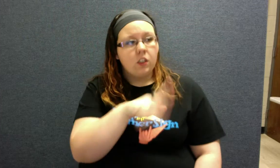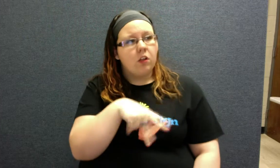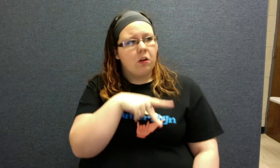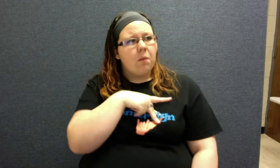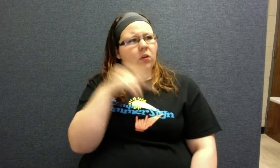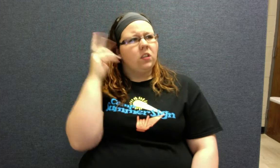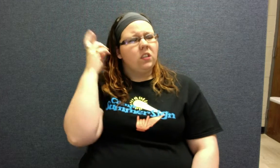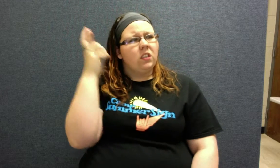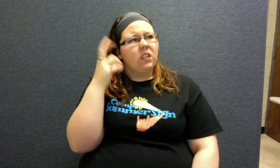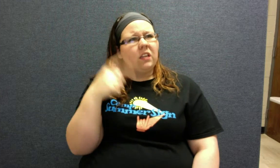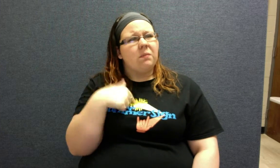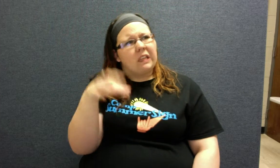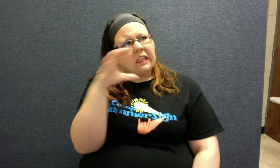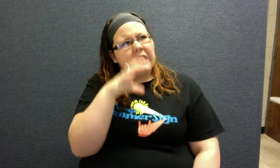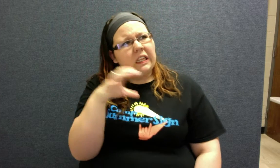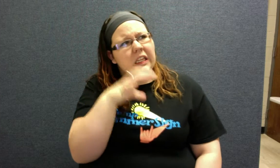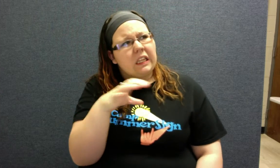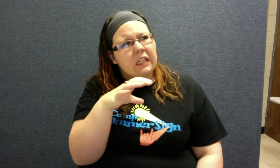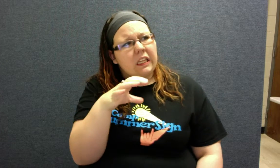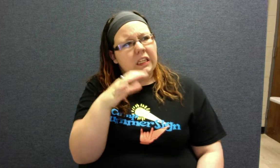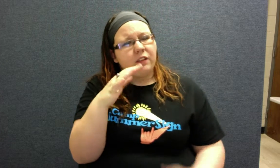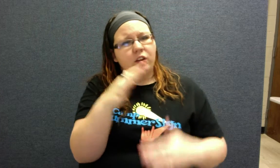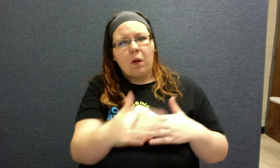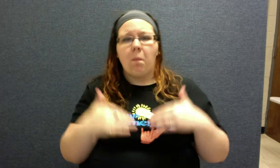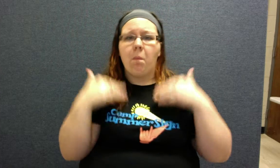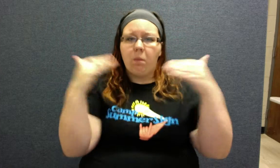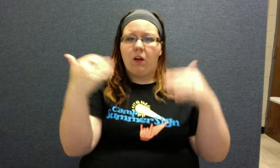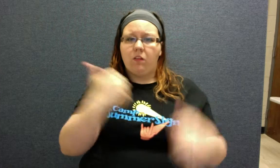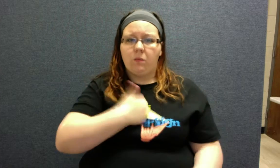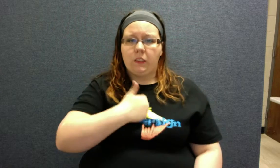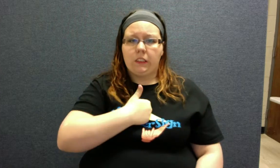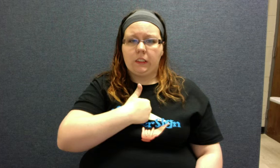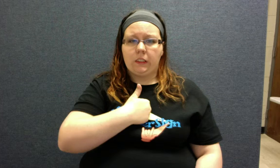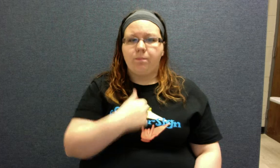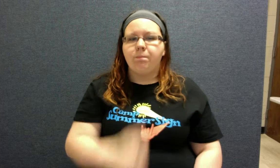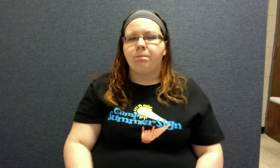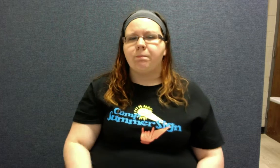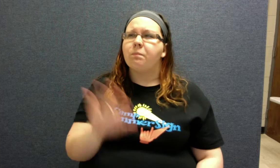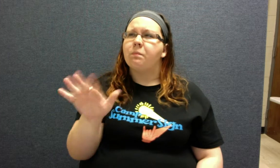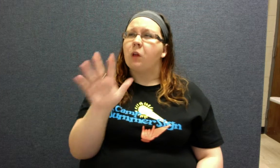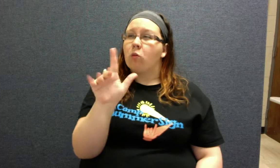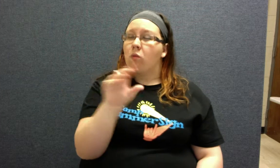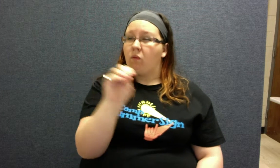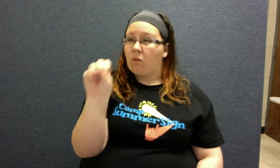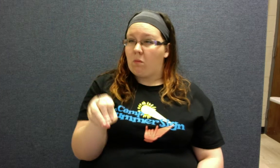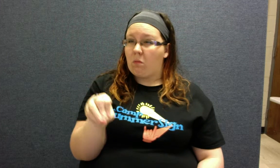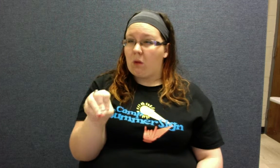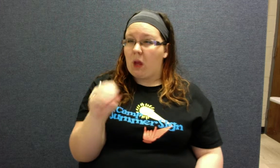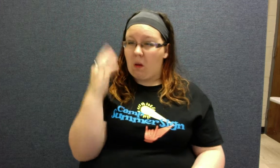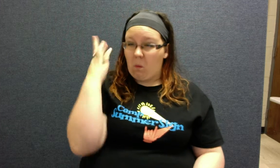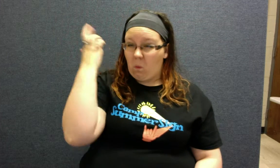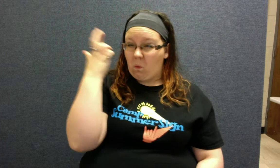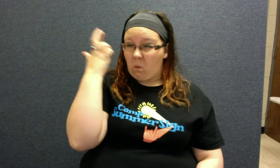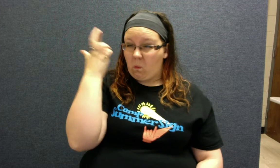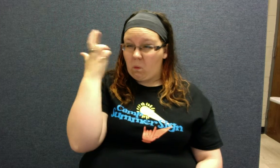something a little bit more above myself. Say 25% of the reason I got into the military was based on the fact